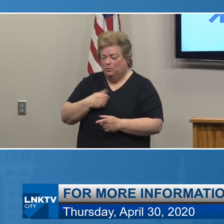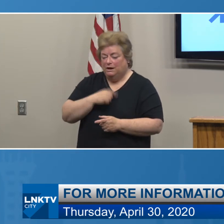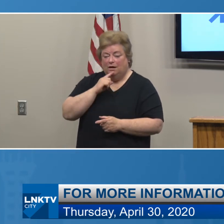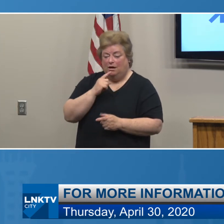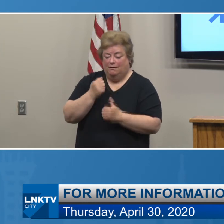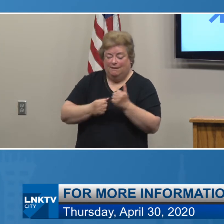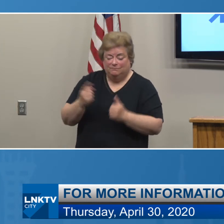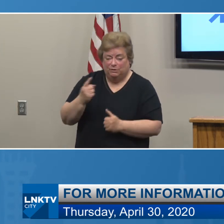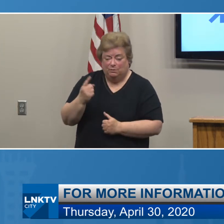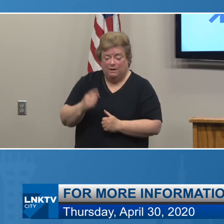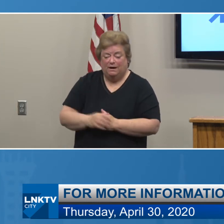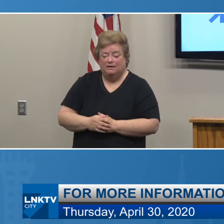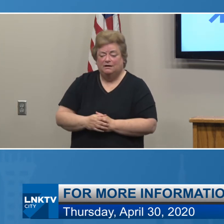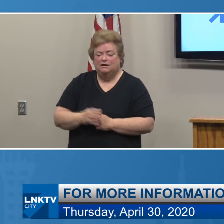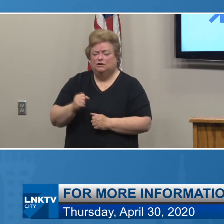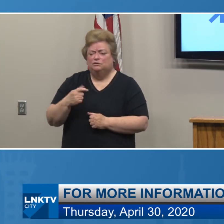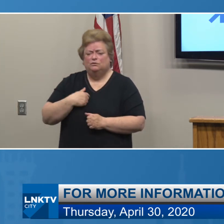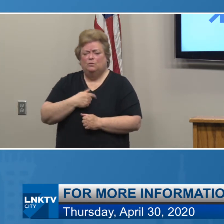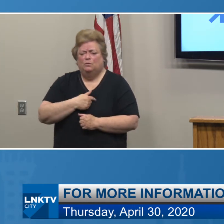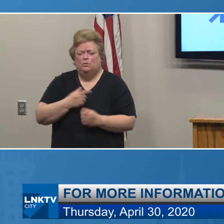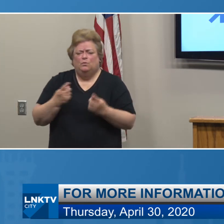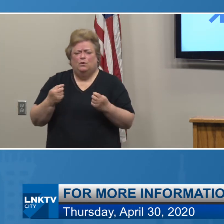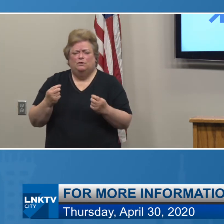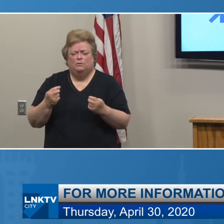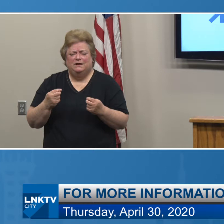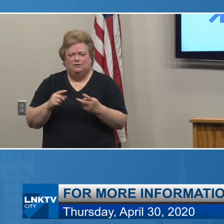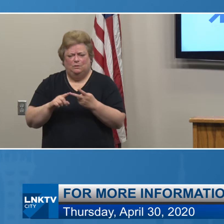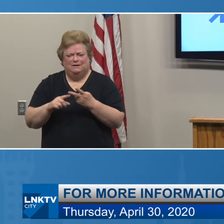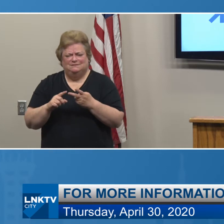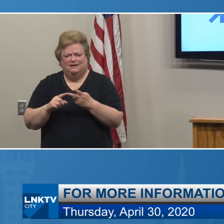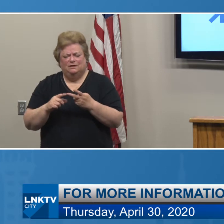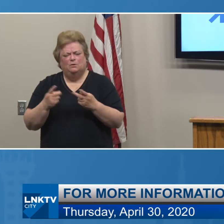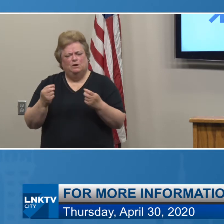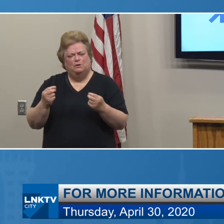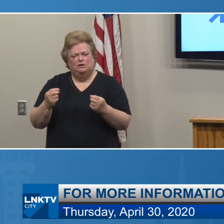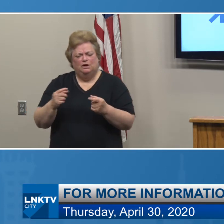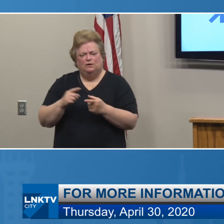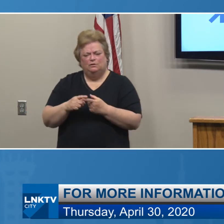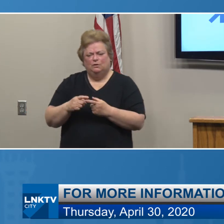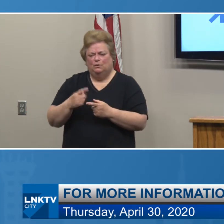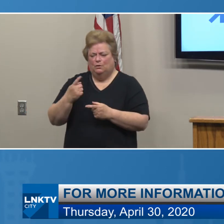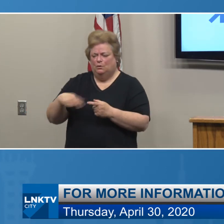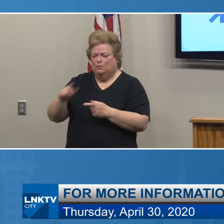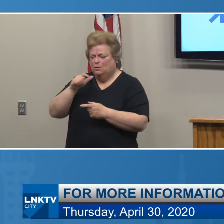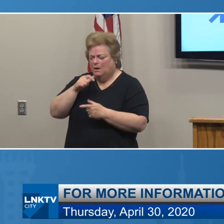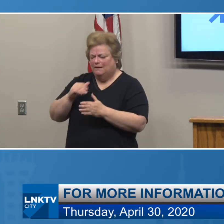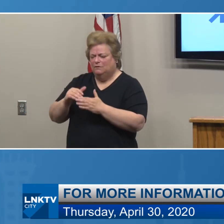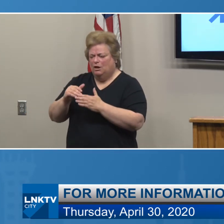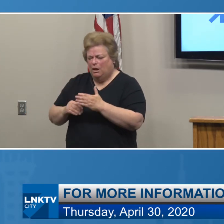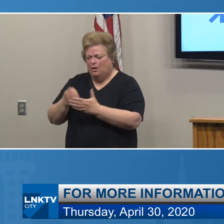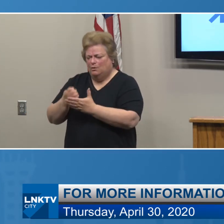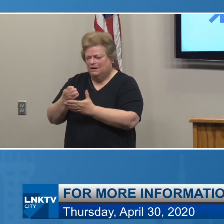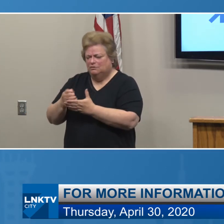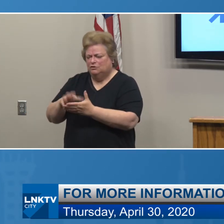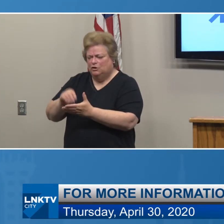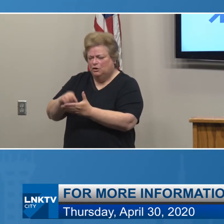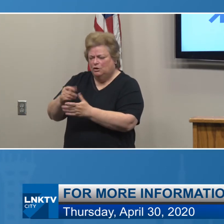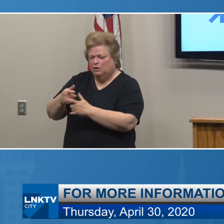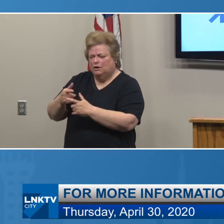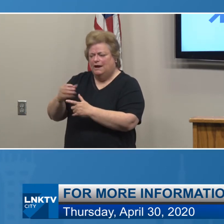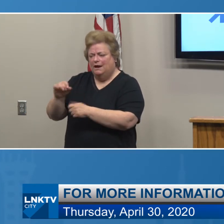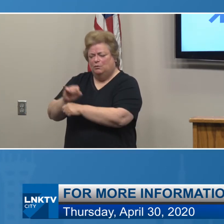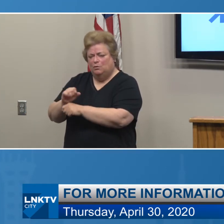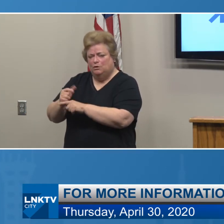second is so what are we doing to make the economics work a little better for learn to home, from home, and work from